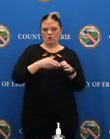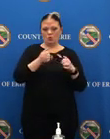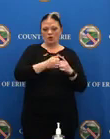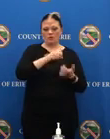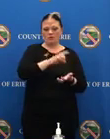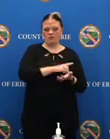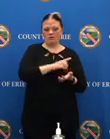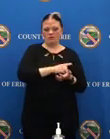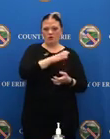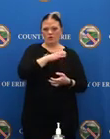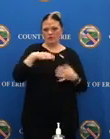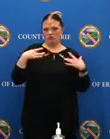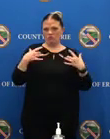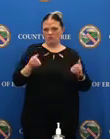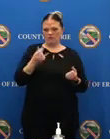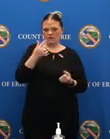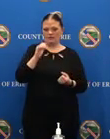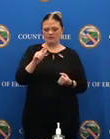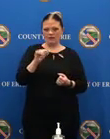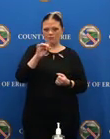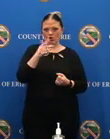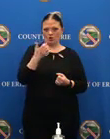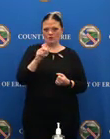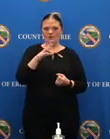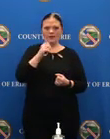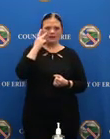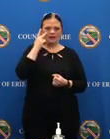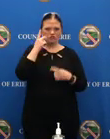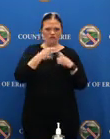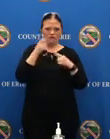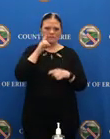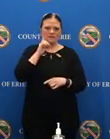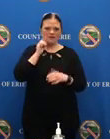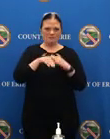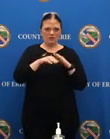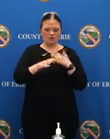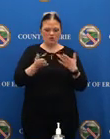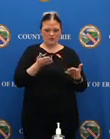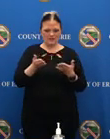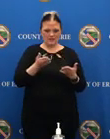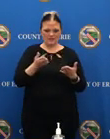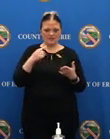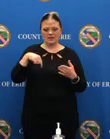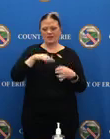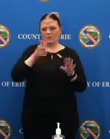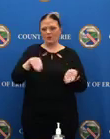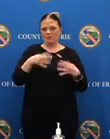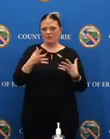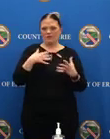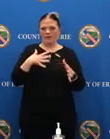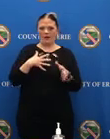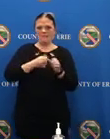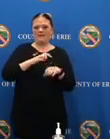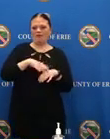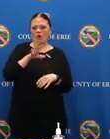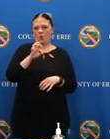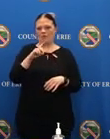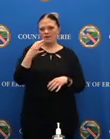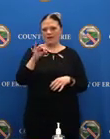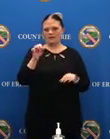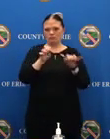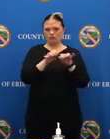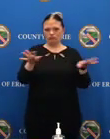Health, Dr. Gail Burstein, as well as Kendra from Deaf Access Services, as we provide an update on the COVID-19